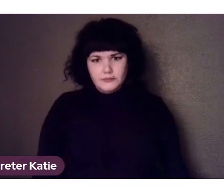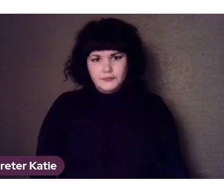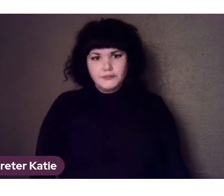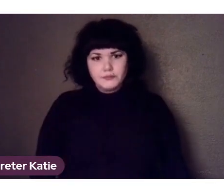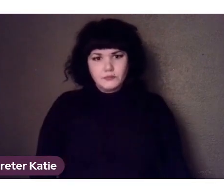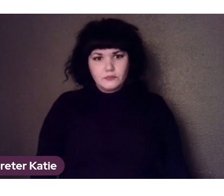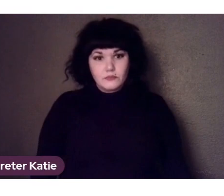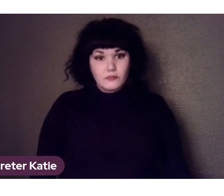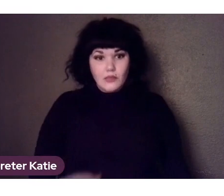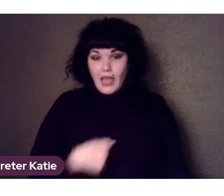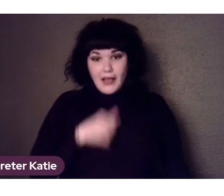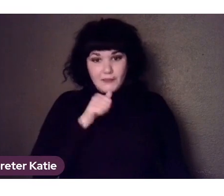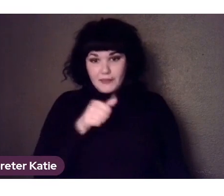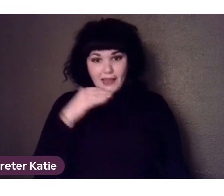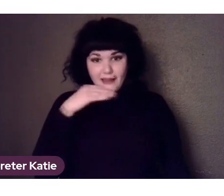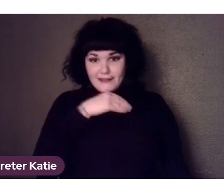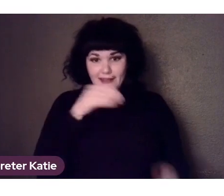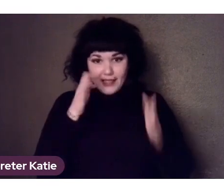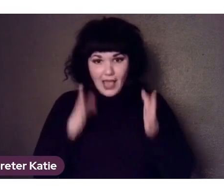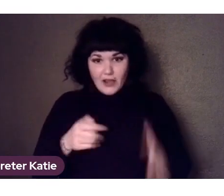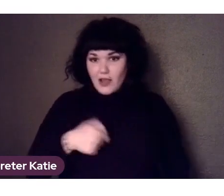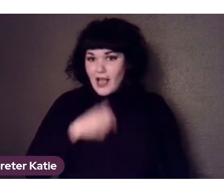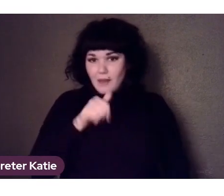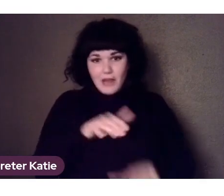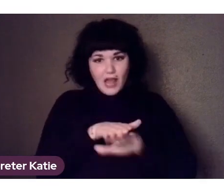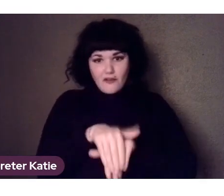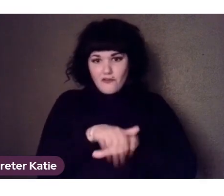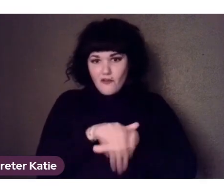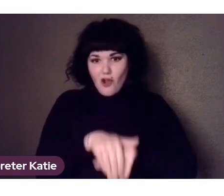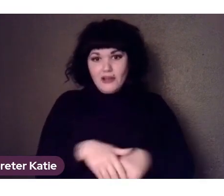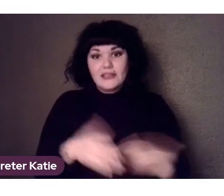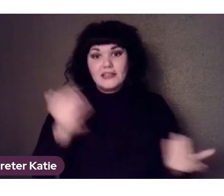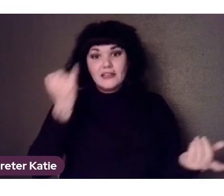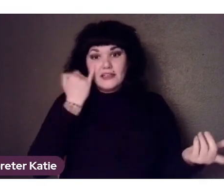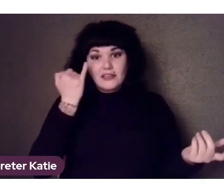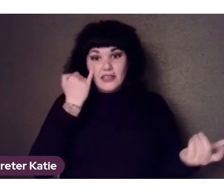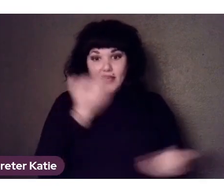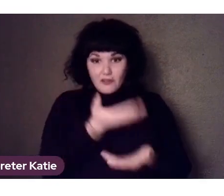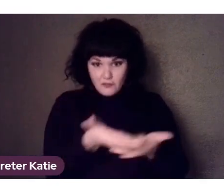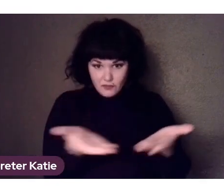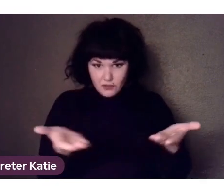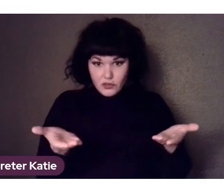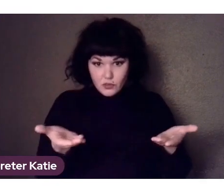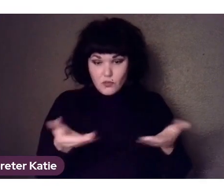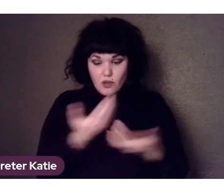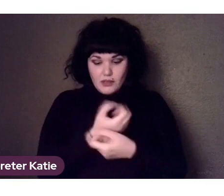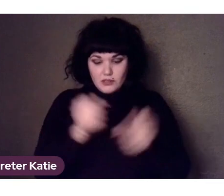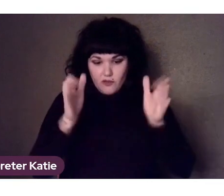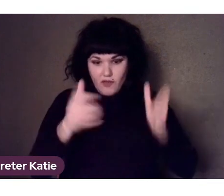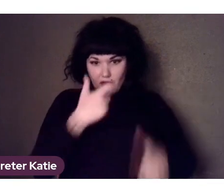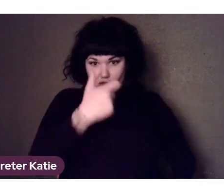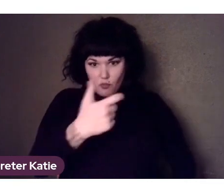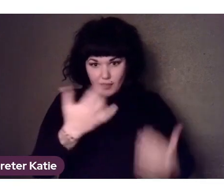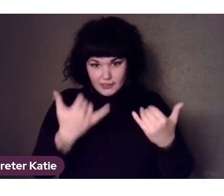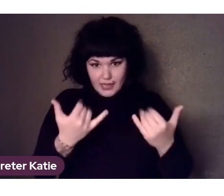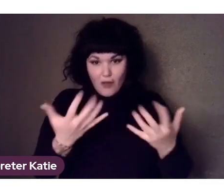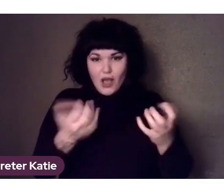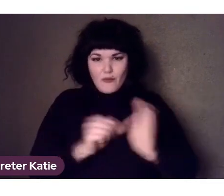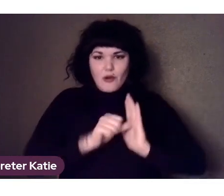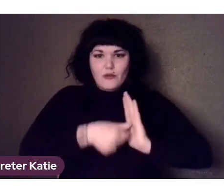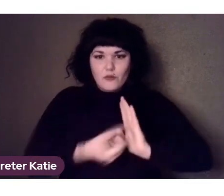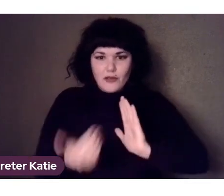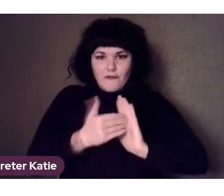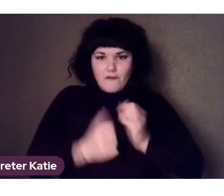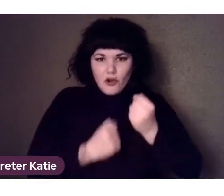I'm not a liar and I'm not a fraud. And so if you're a survivor who's watching this right now, I just want to reaffirm that you